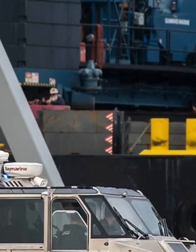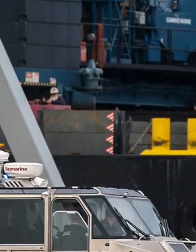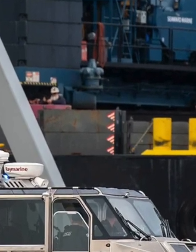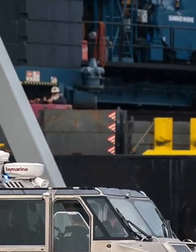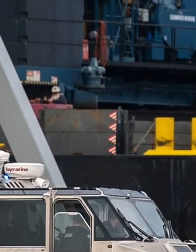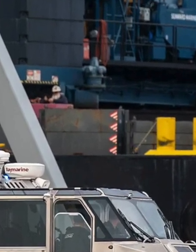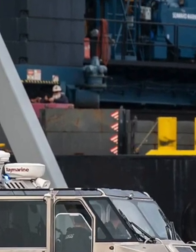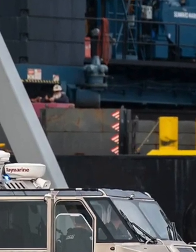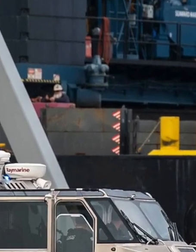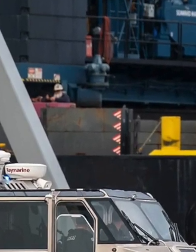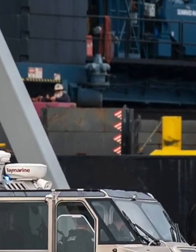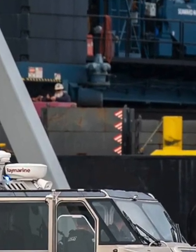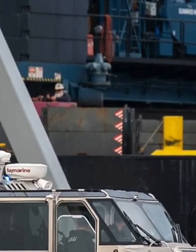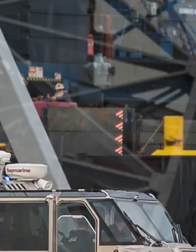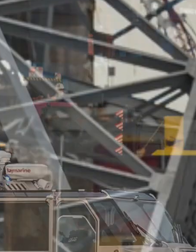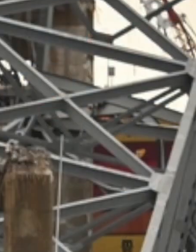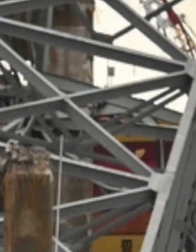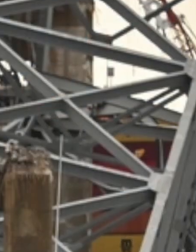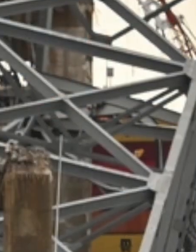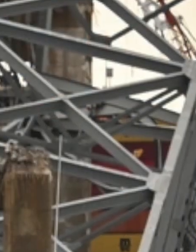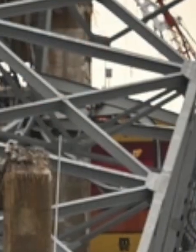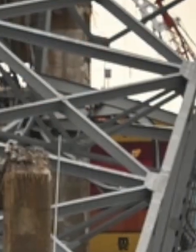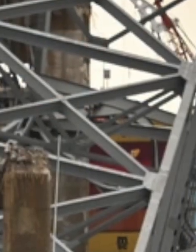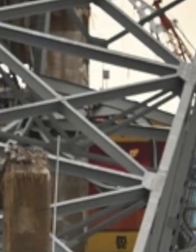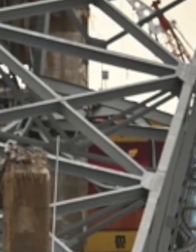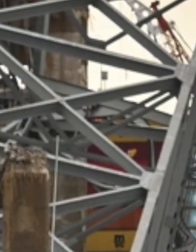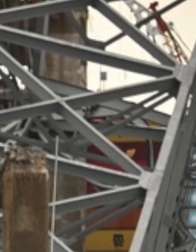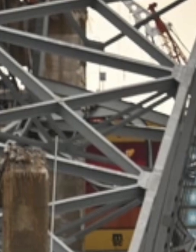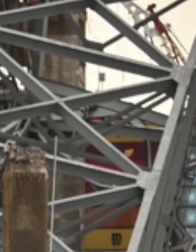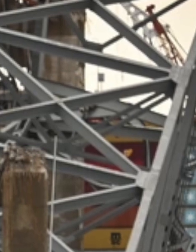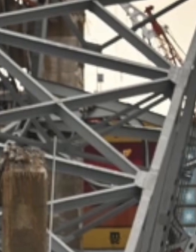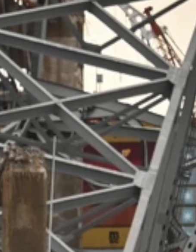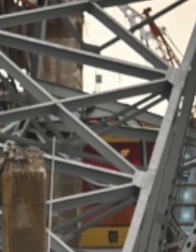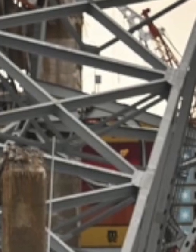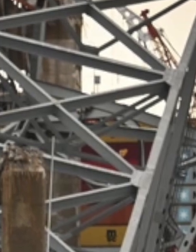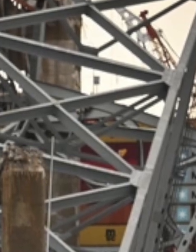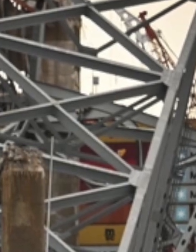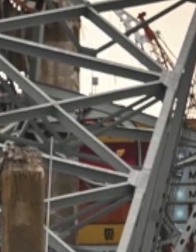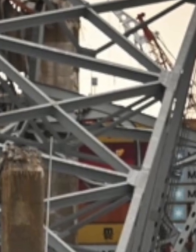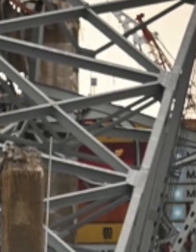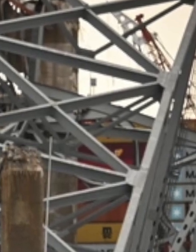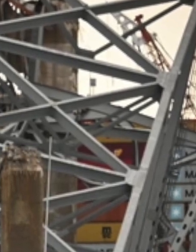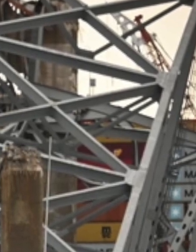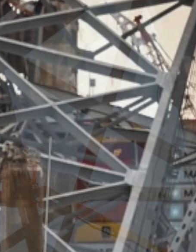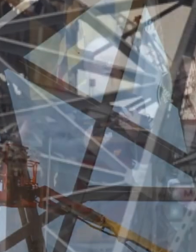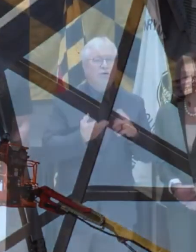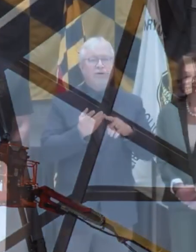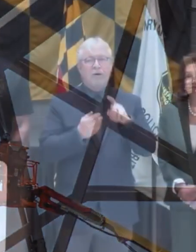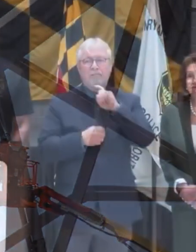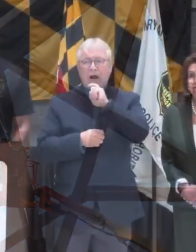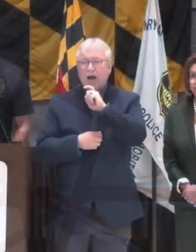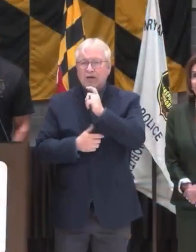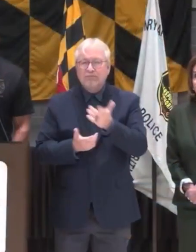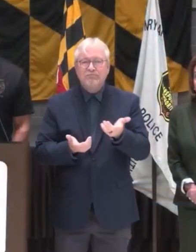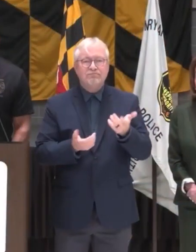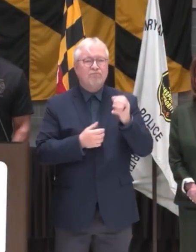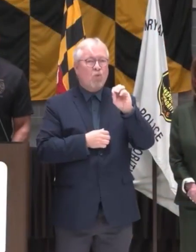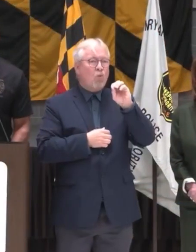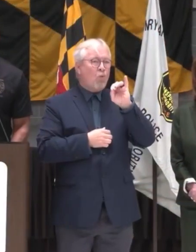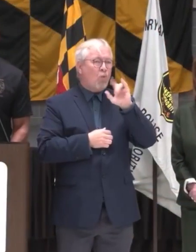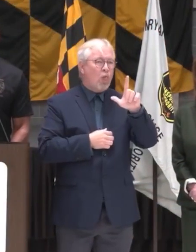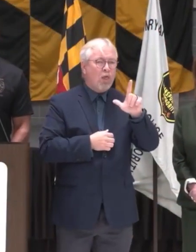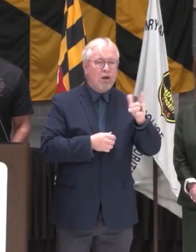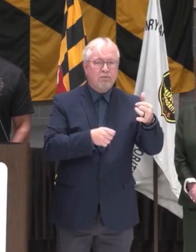victims, clear the channel, and free the Dali moved with impressive speed. Now, there were